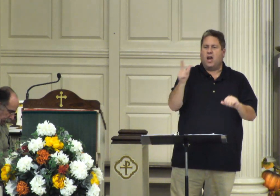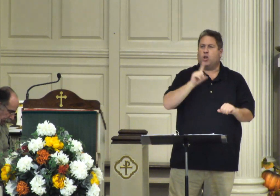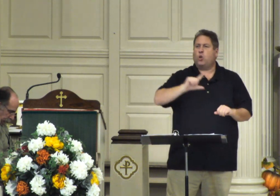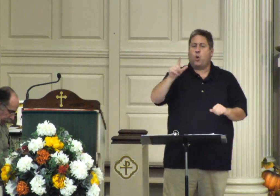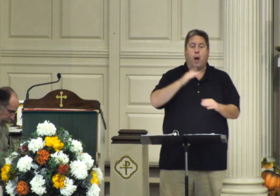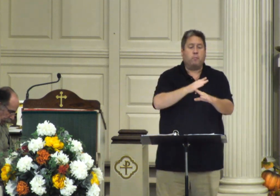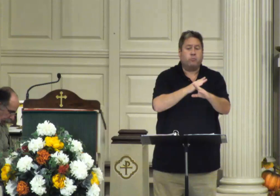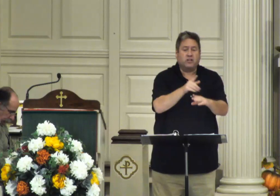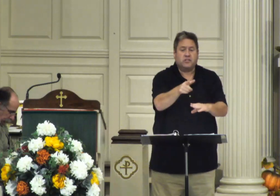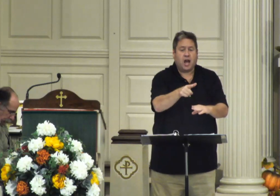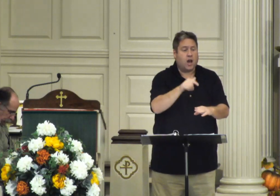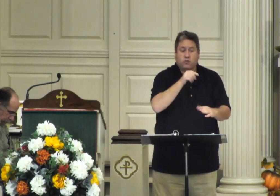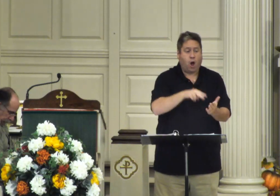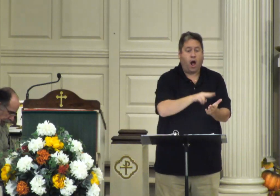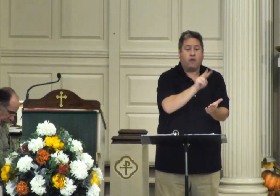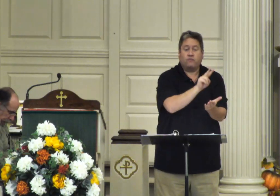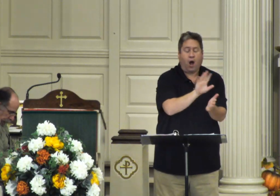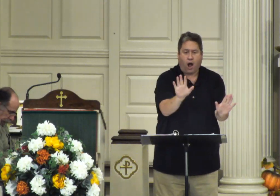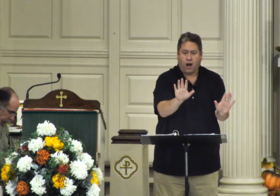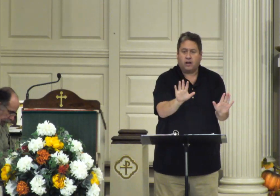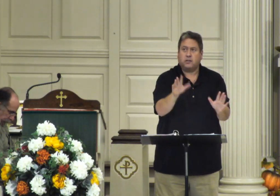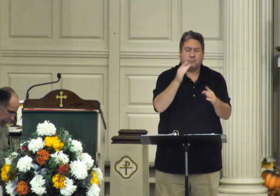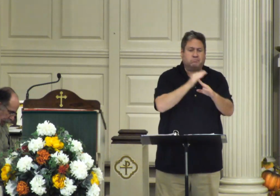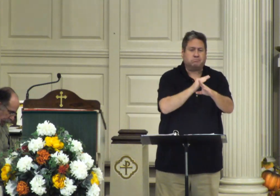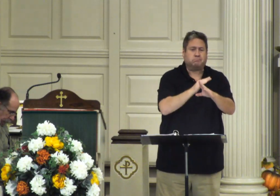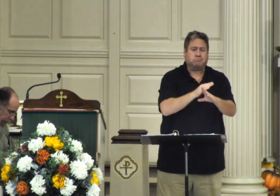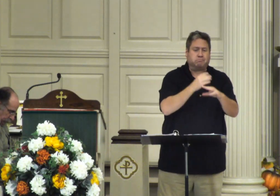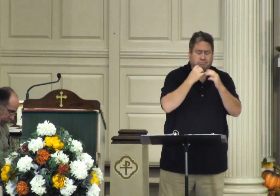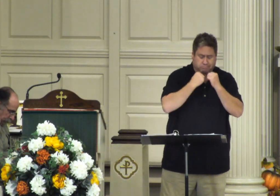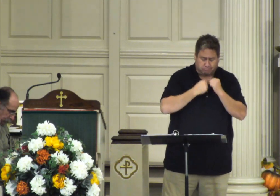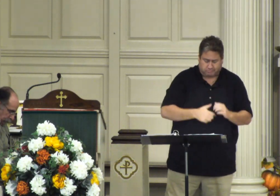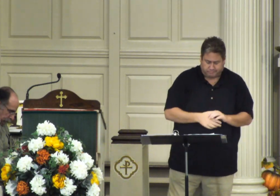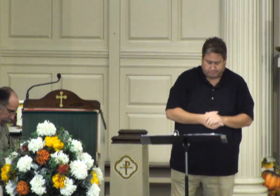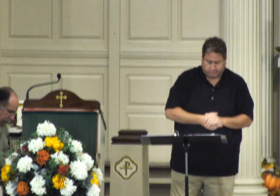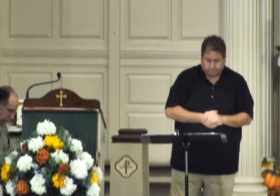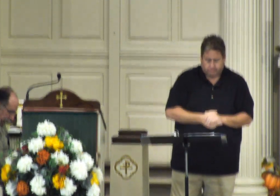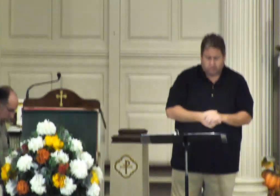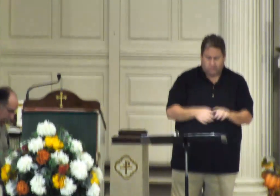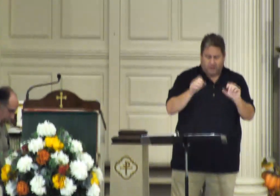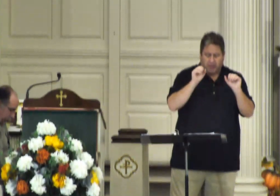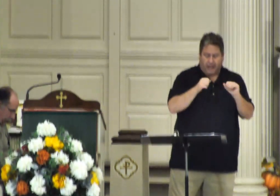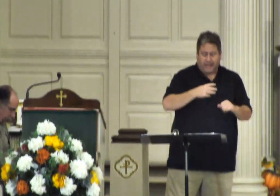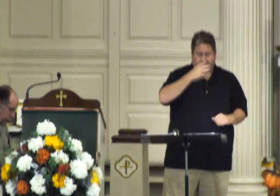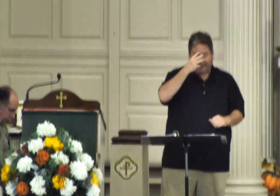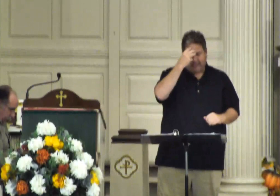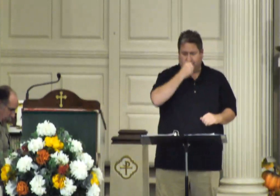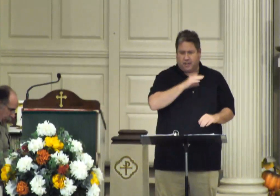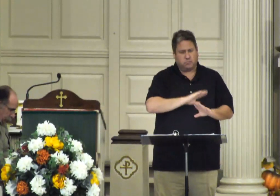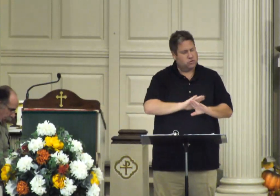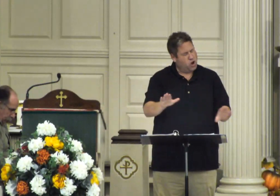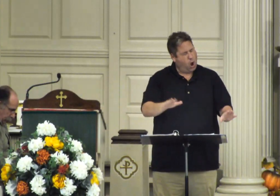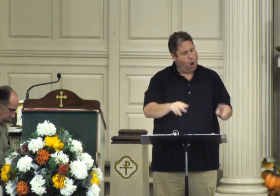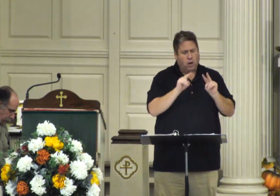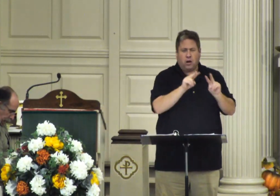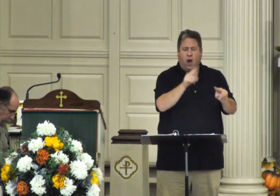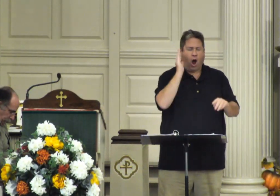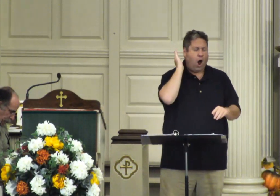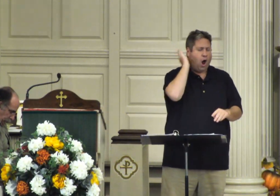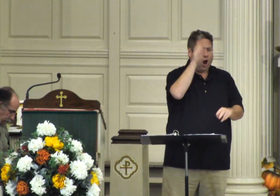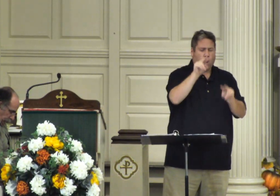he not suffer your foot to slip. May he slumber not who guards